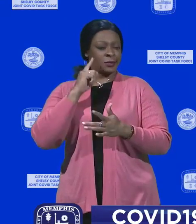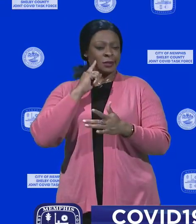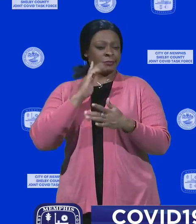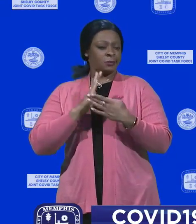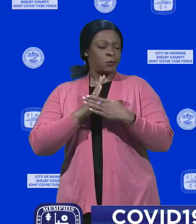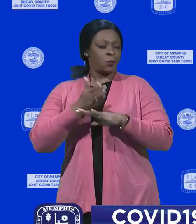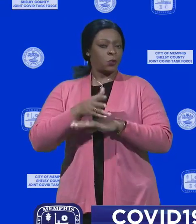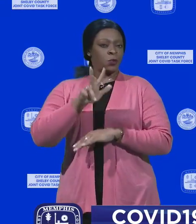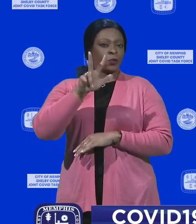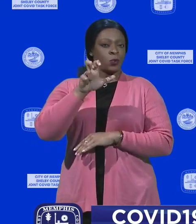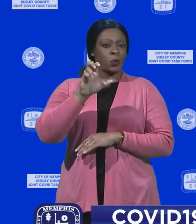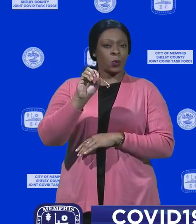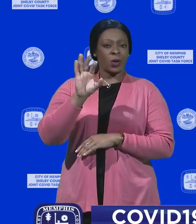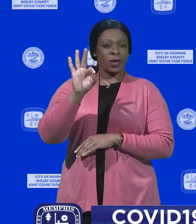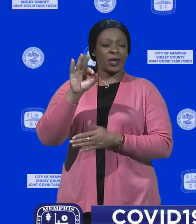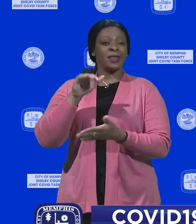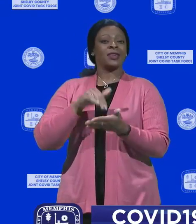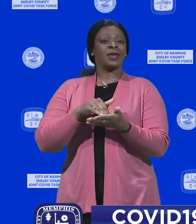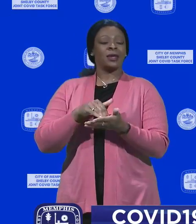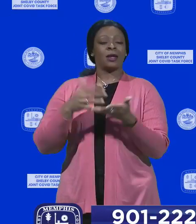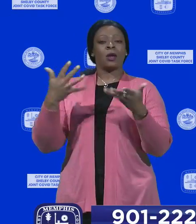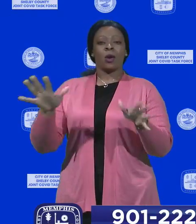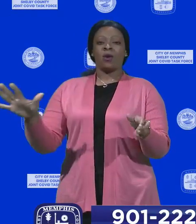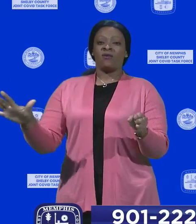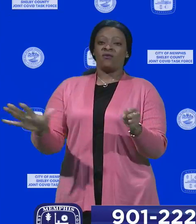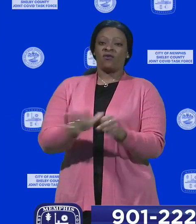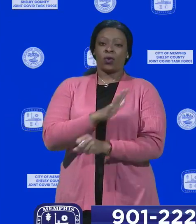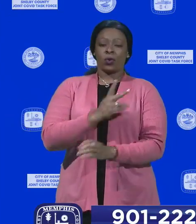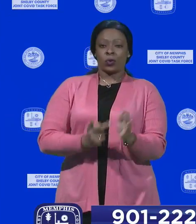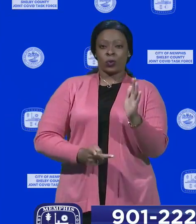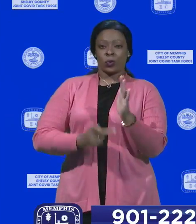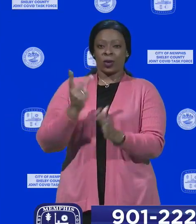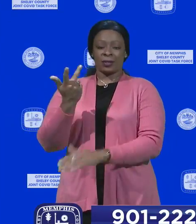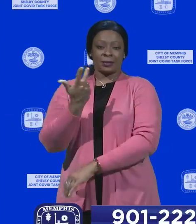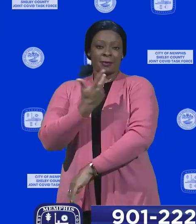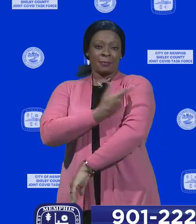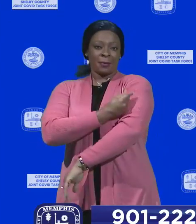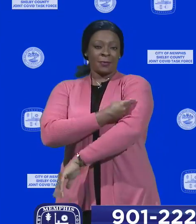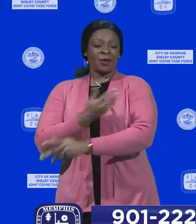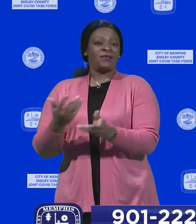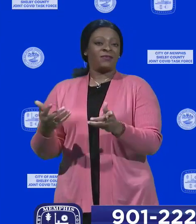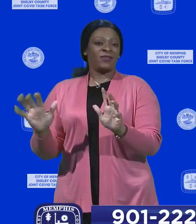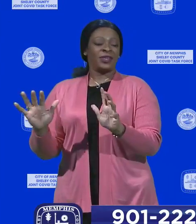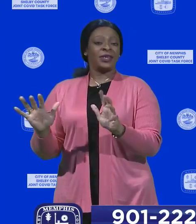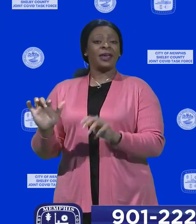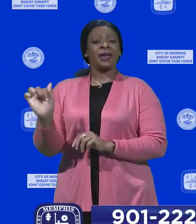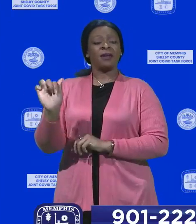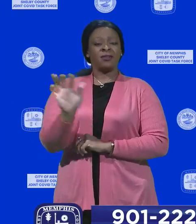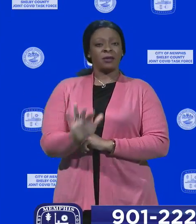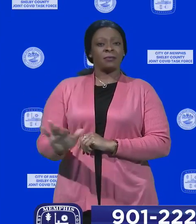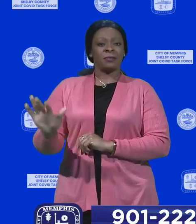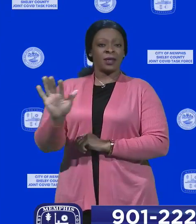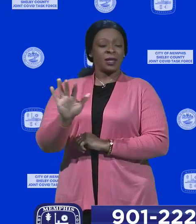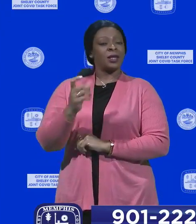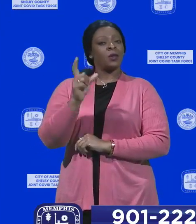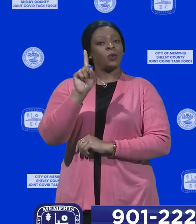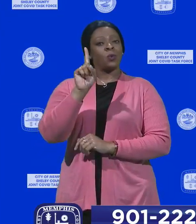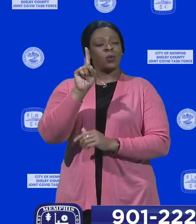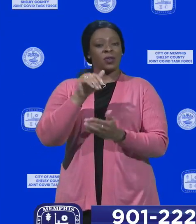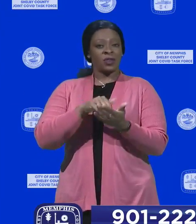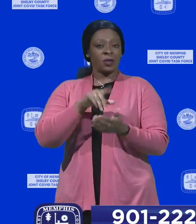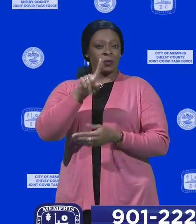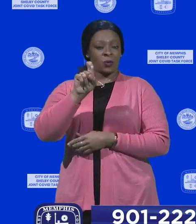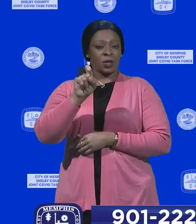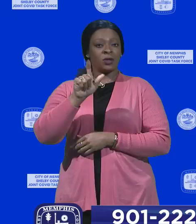over 309,000, have been fully vaccinated as of today. We're averaging about